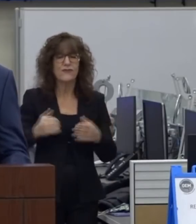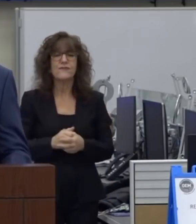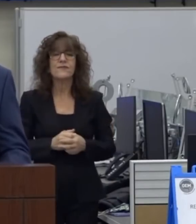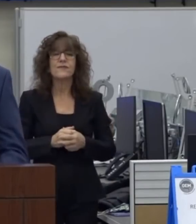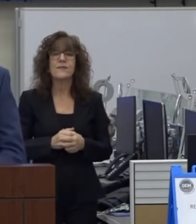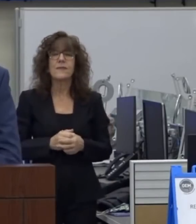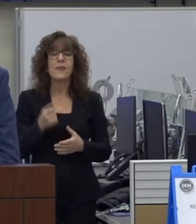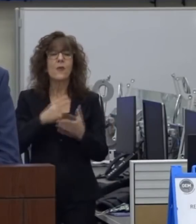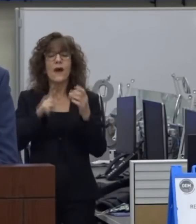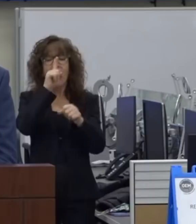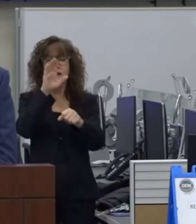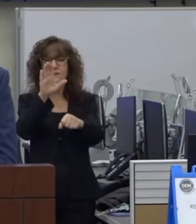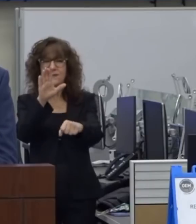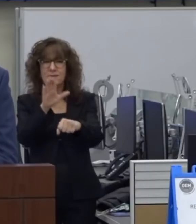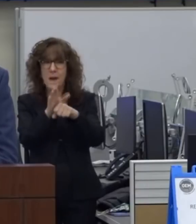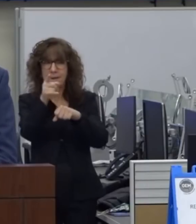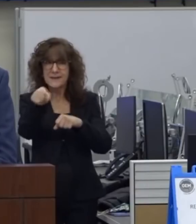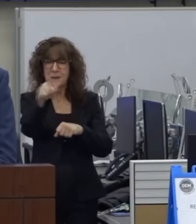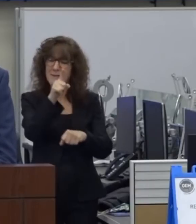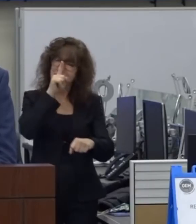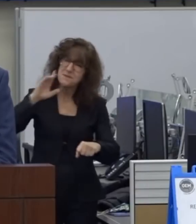What I will assure you